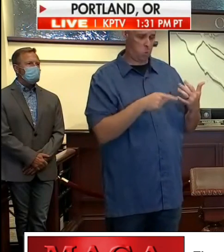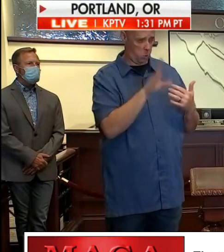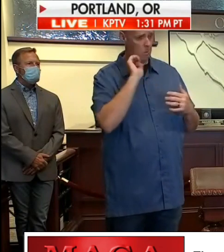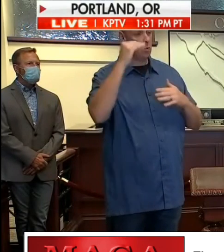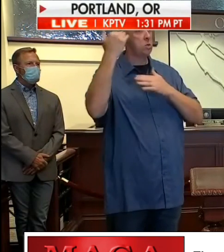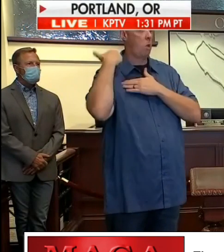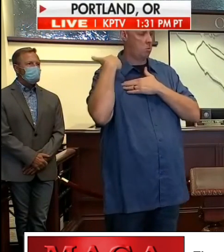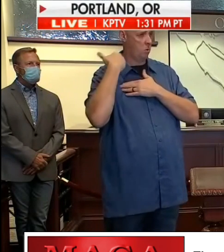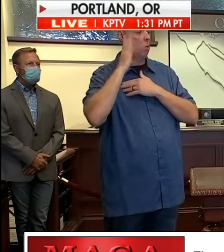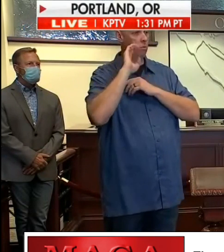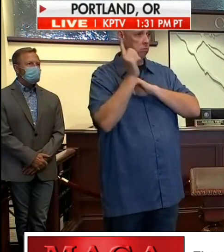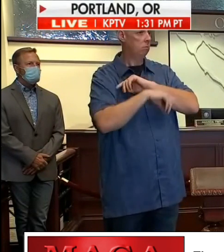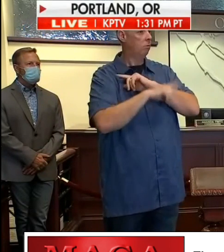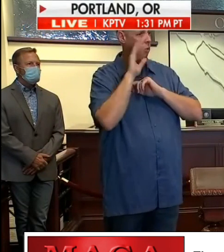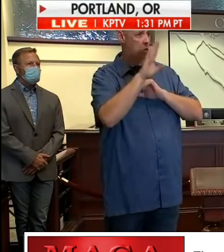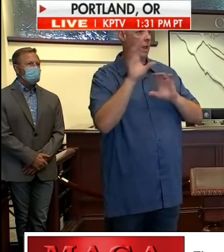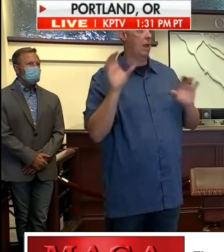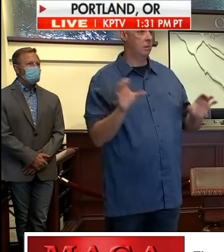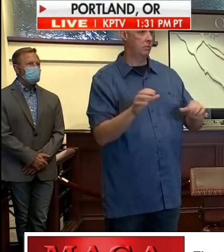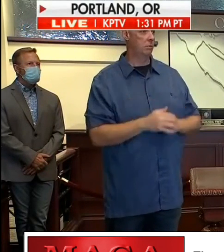you asked the governor for National Guard